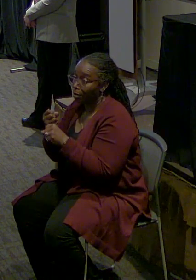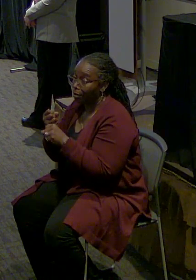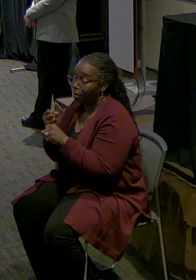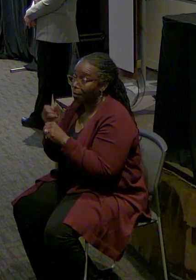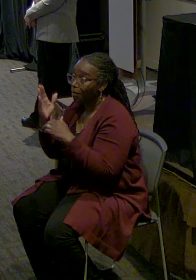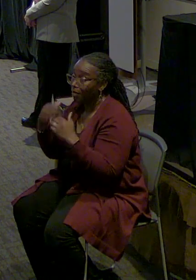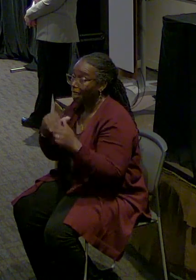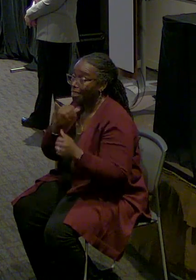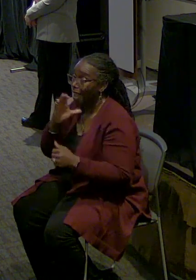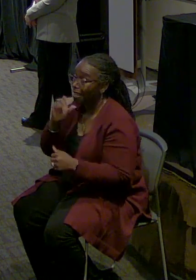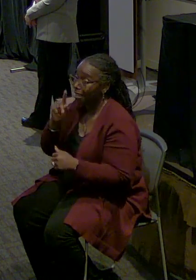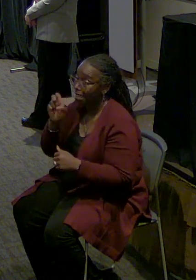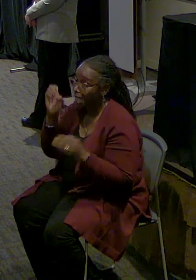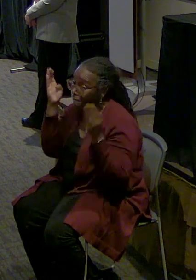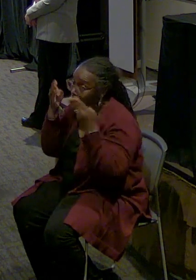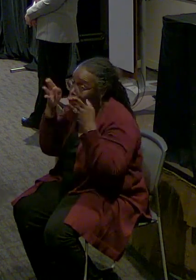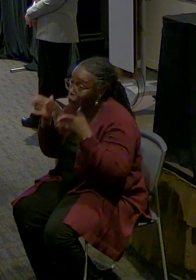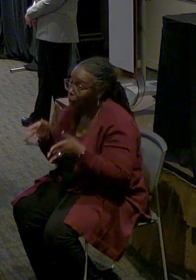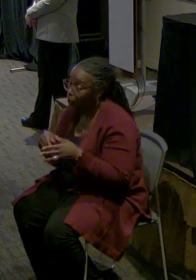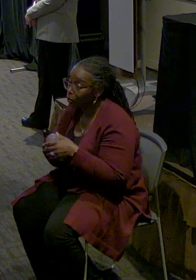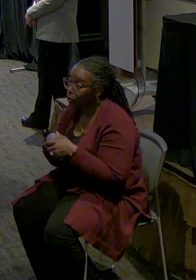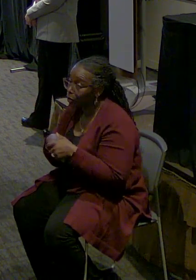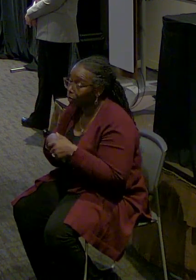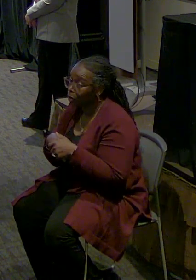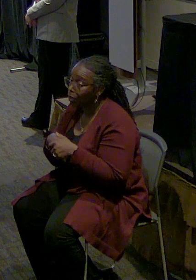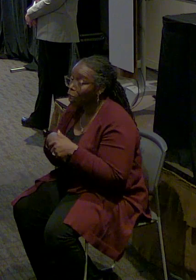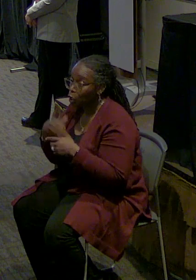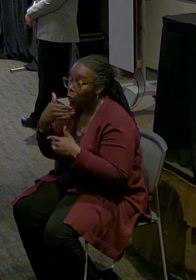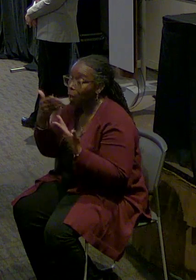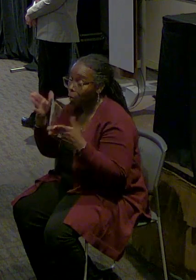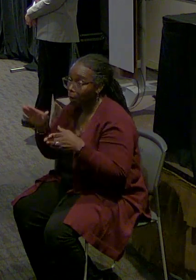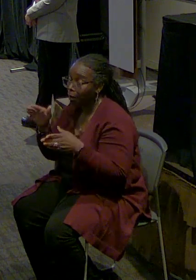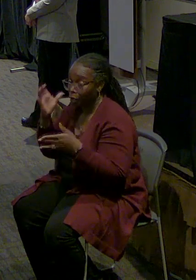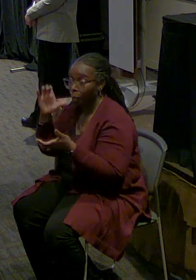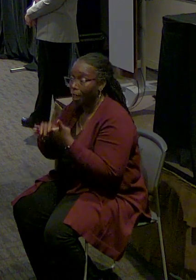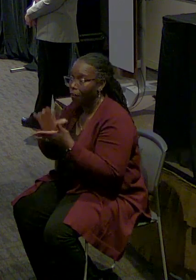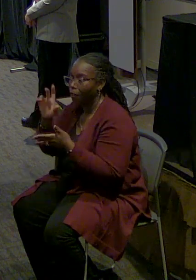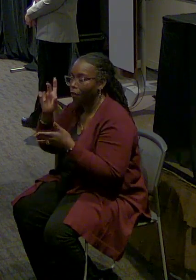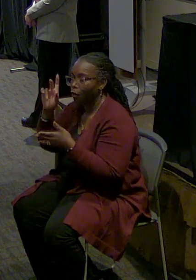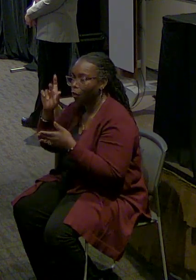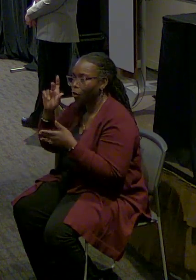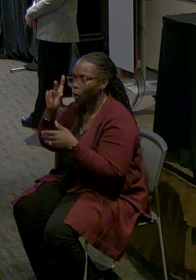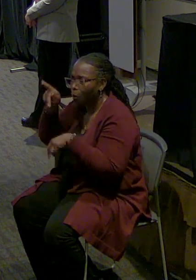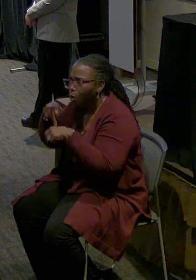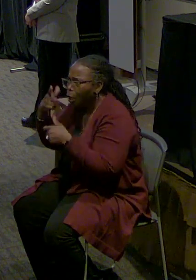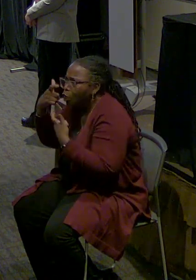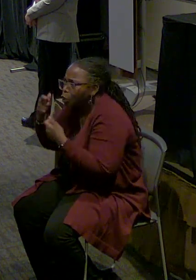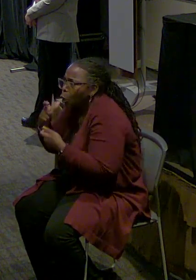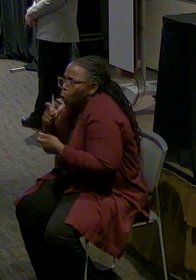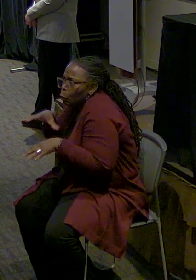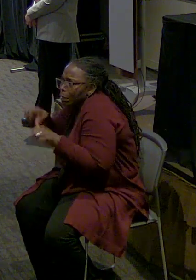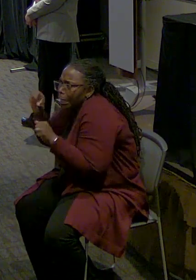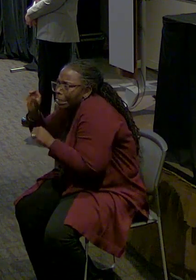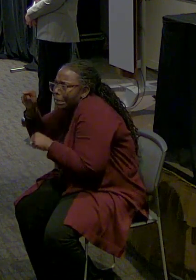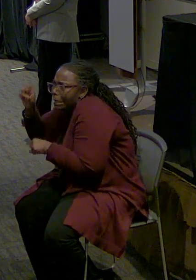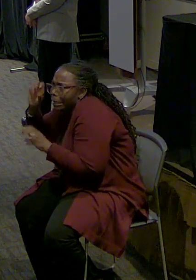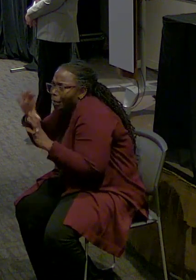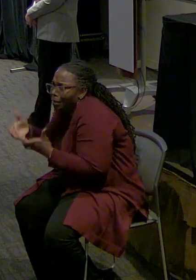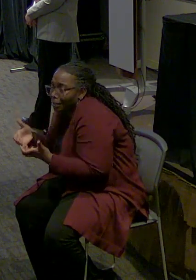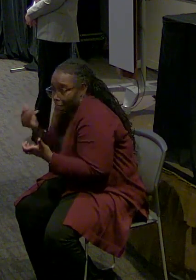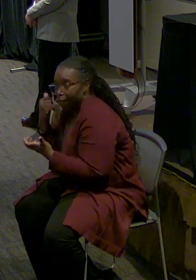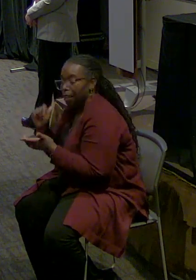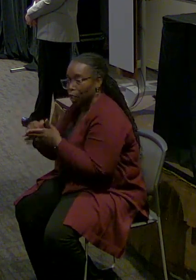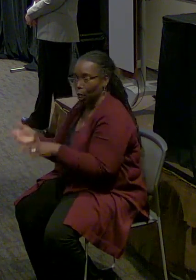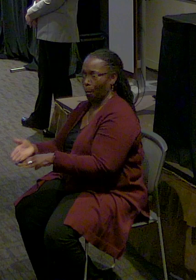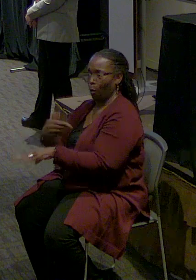than non-CTE concentrators, you better believe those principals are then interested in who's taking CTE classes, if that's